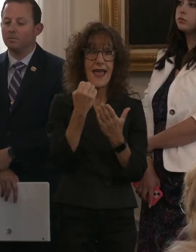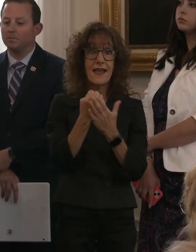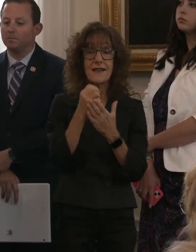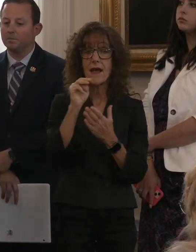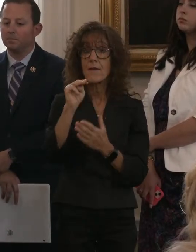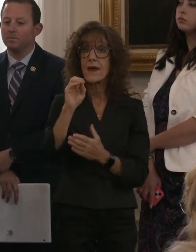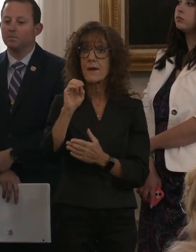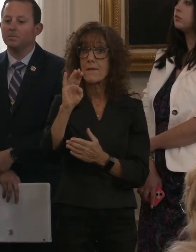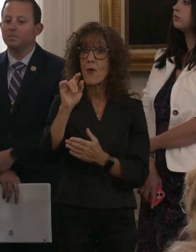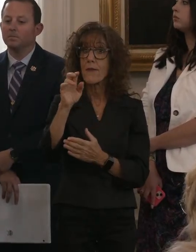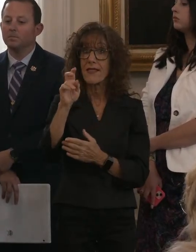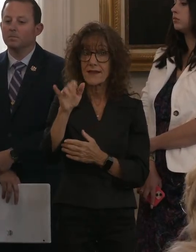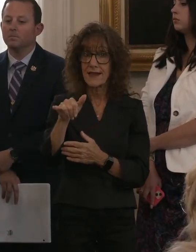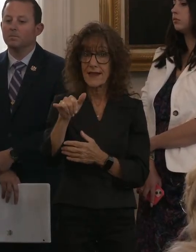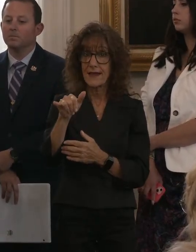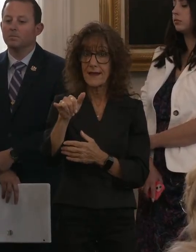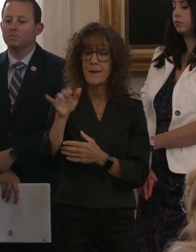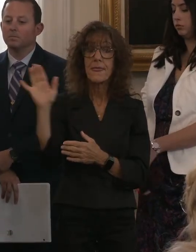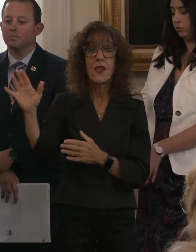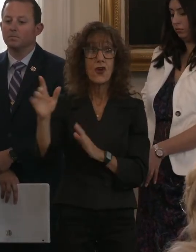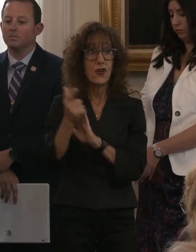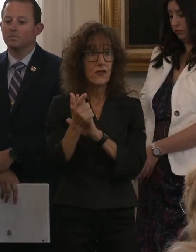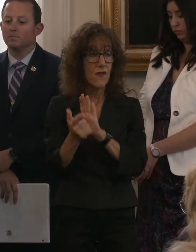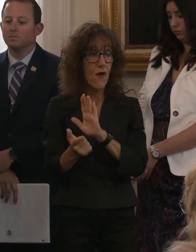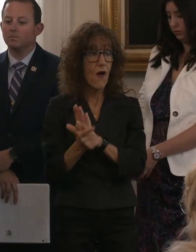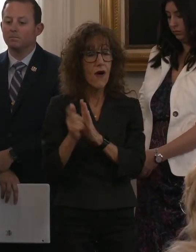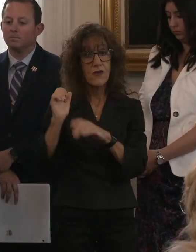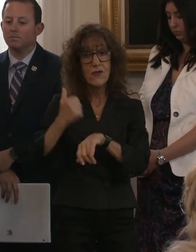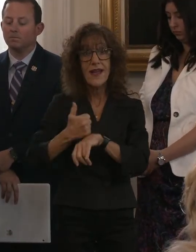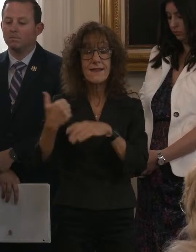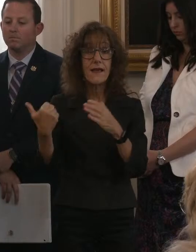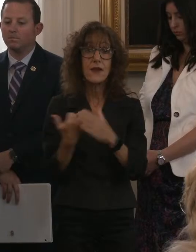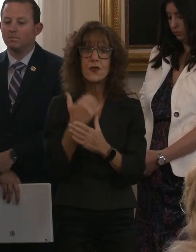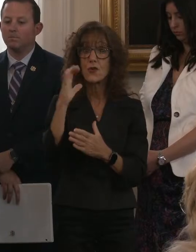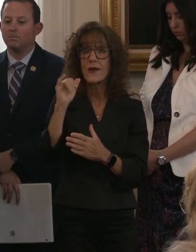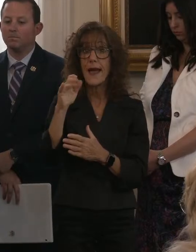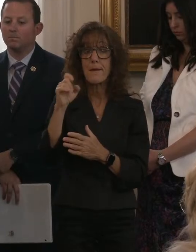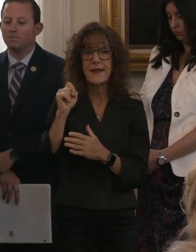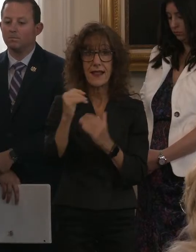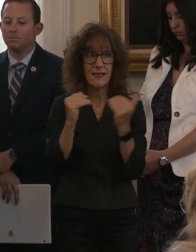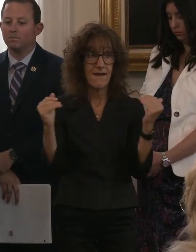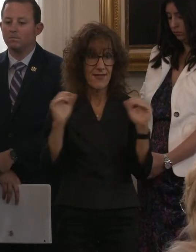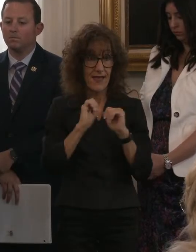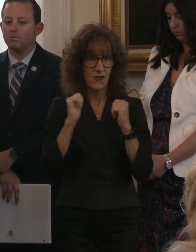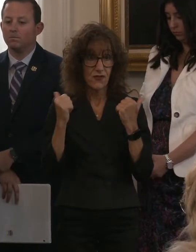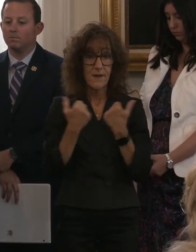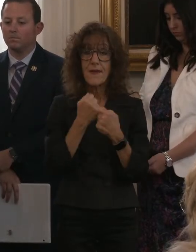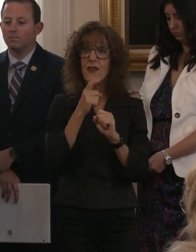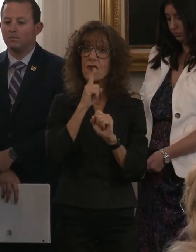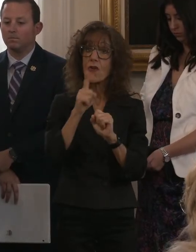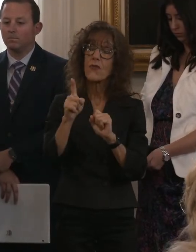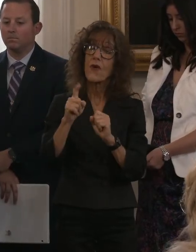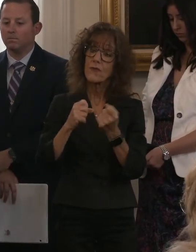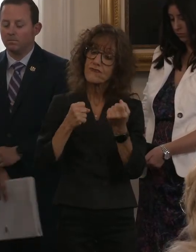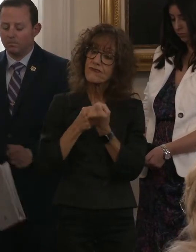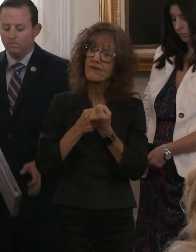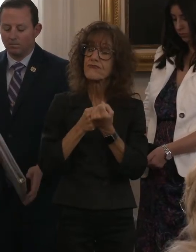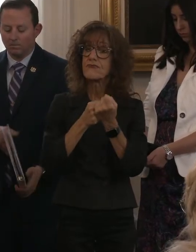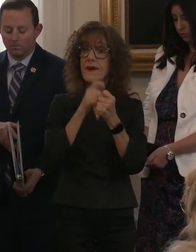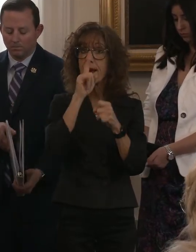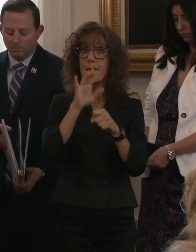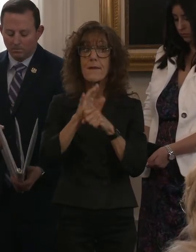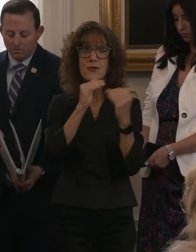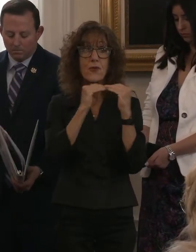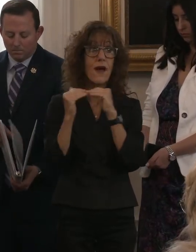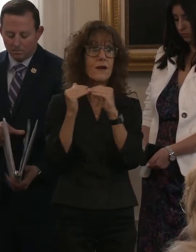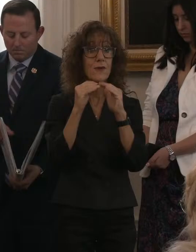Mobility. Her legislation creates a new cabinet-level agency that will ensure we uphold our commitment to equity in the